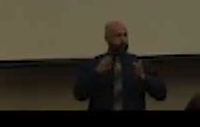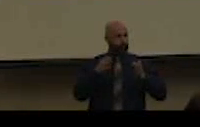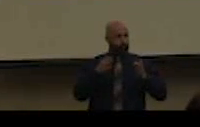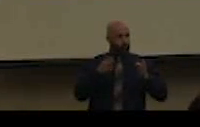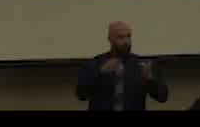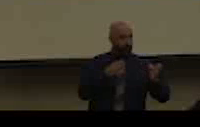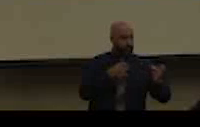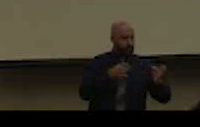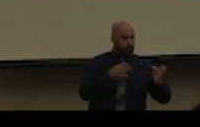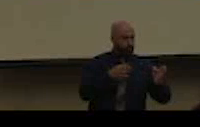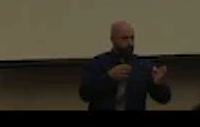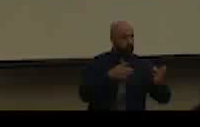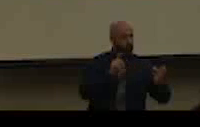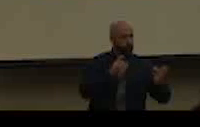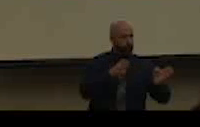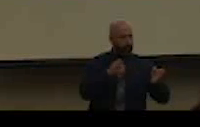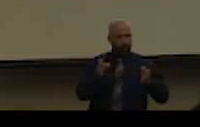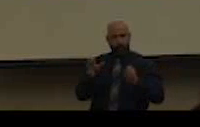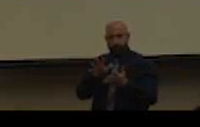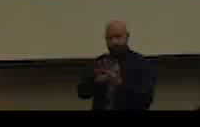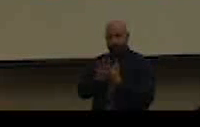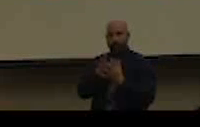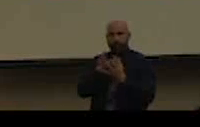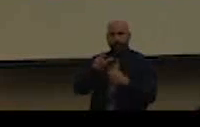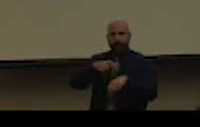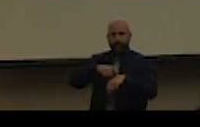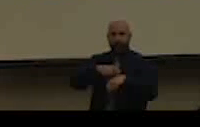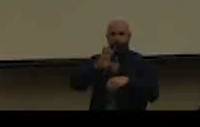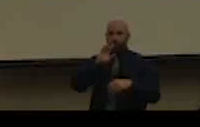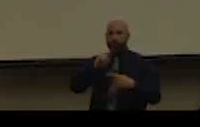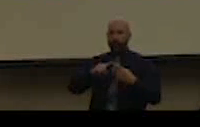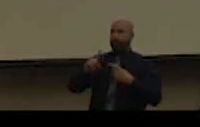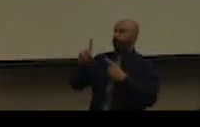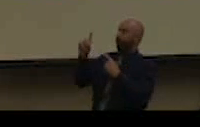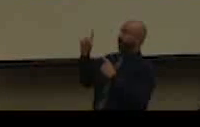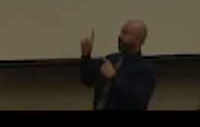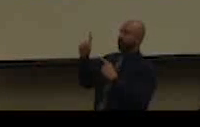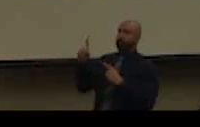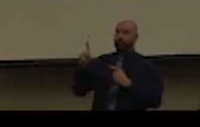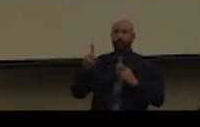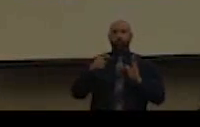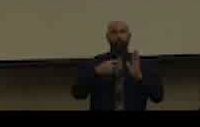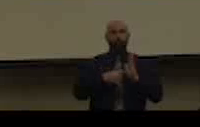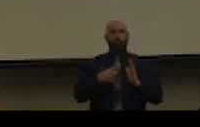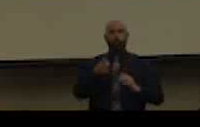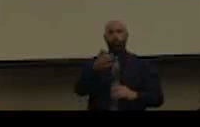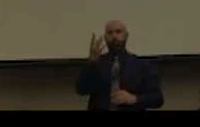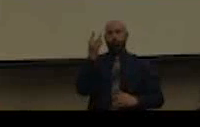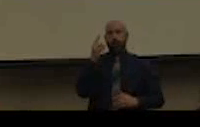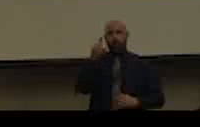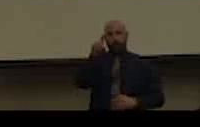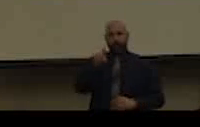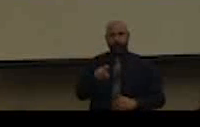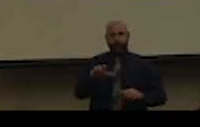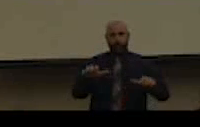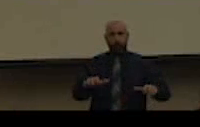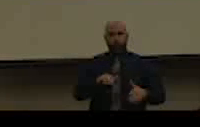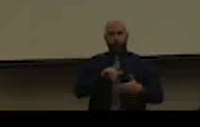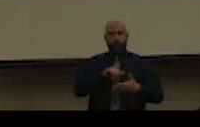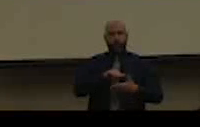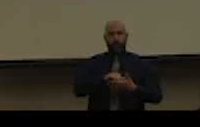need to spend a very healthy portion of time talking about this. To preview for you why I think we need to do that, when you think